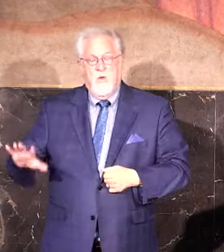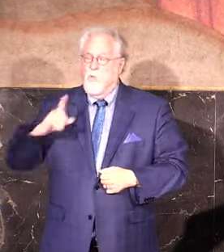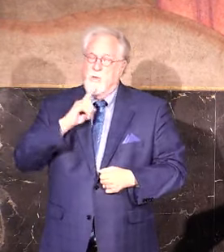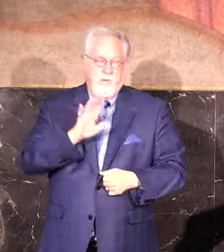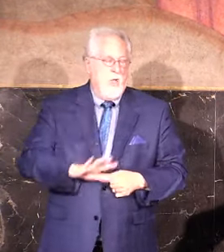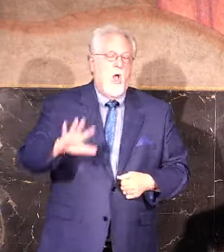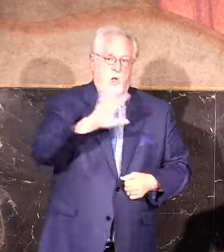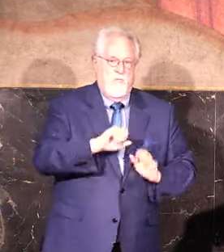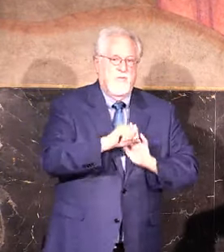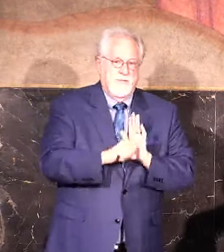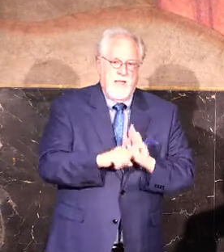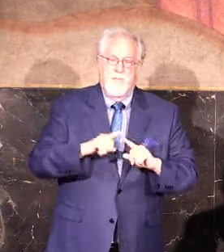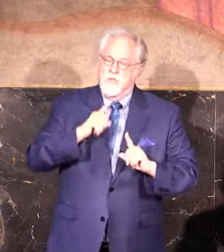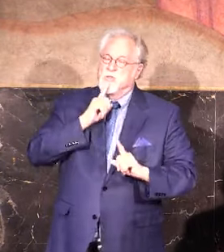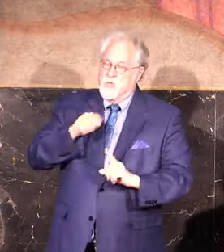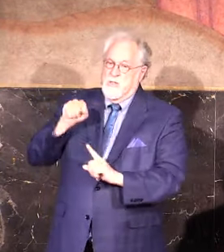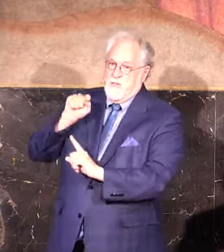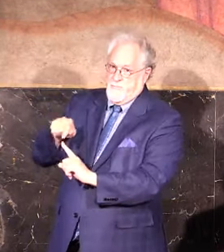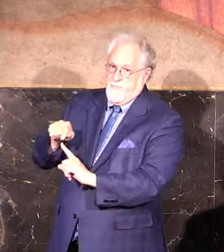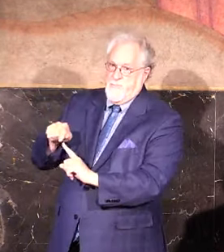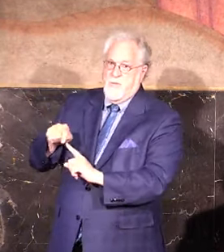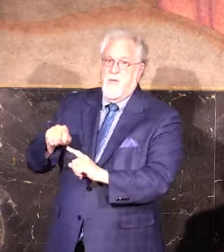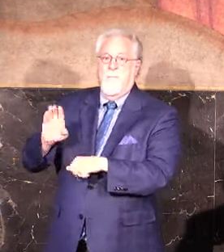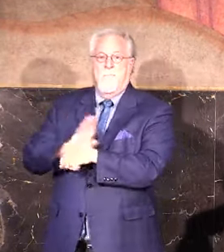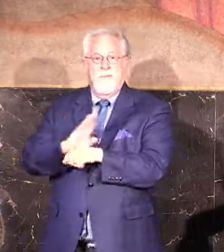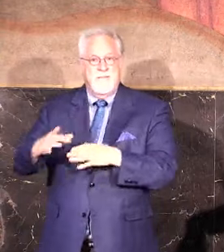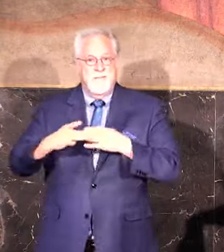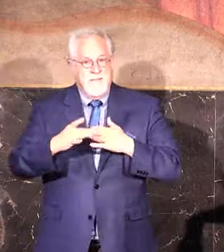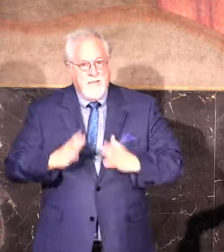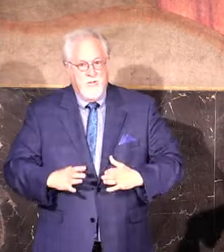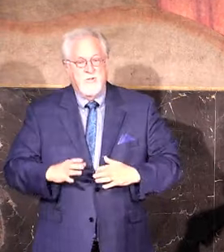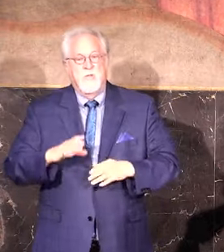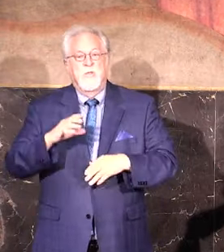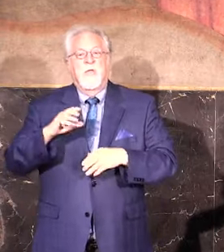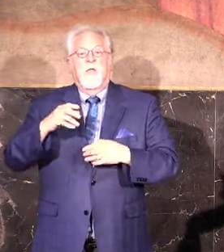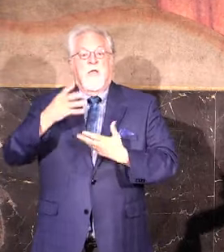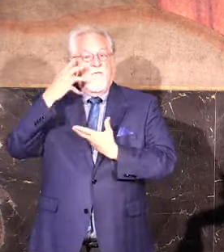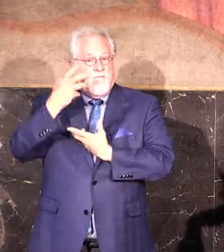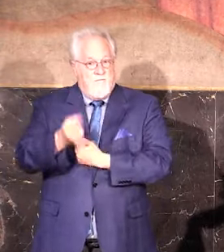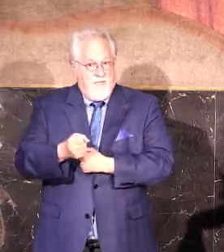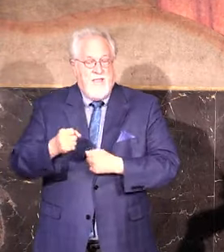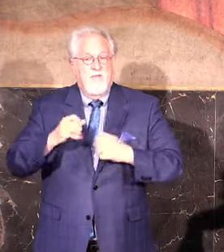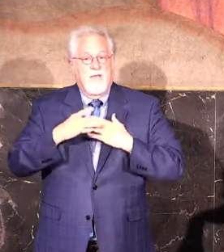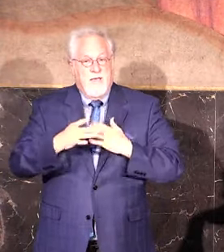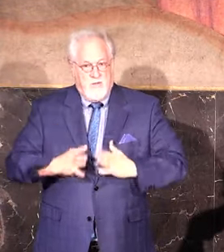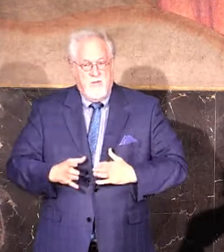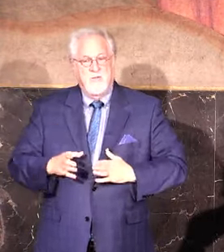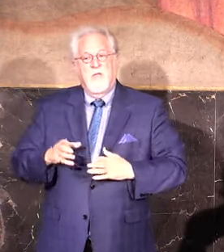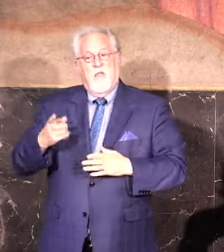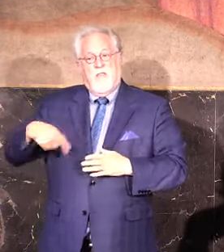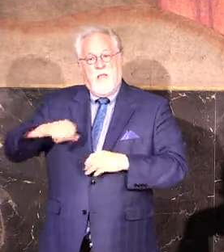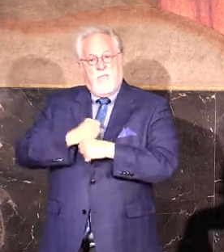state, but certainly in that part of our state, business leaders, faith leaders, and the general public, because they all made that